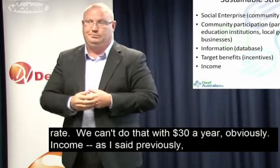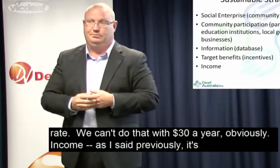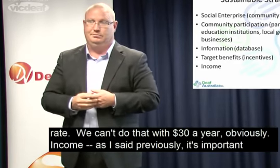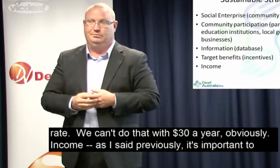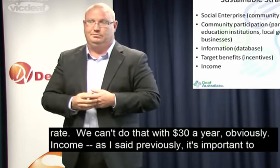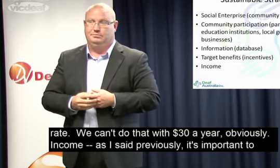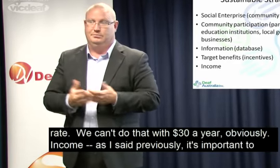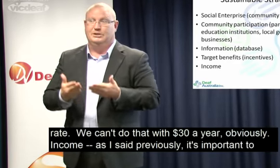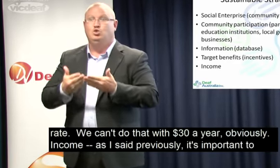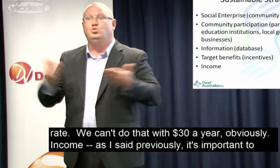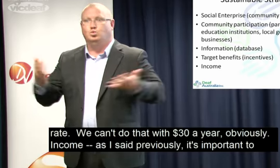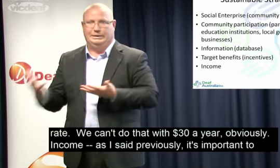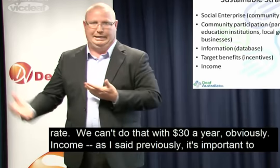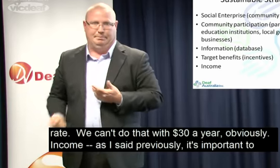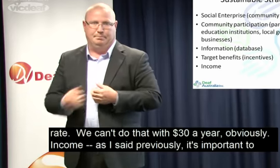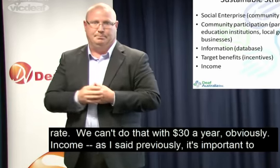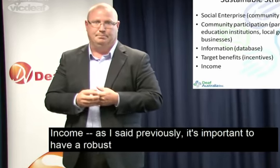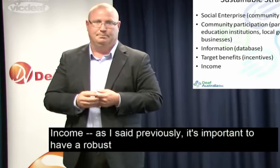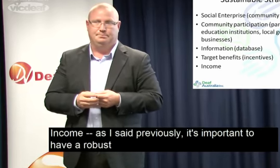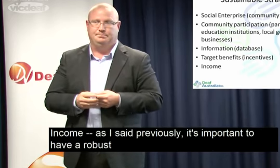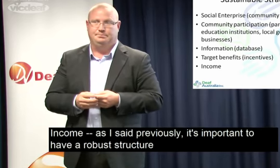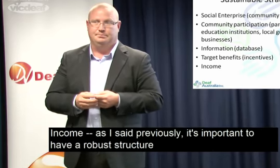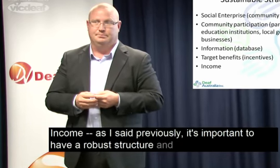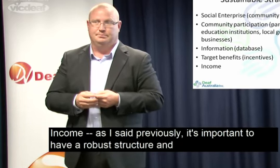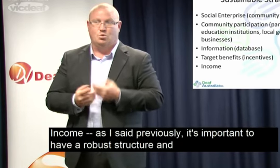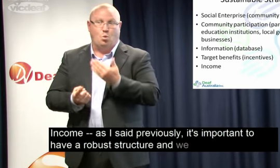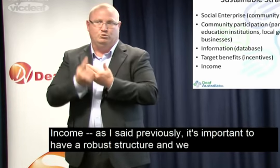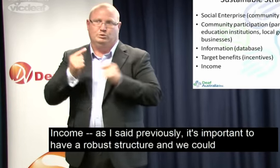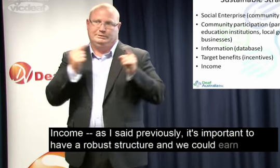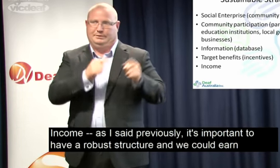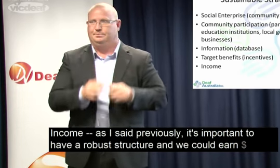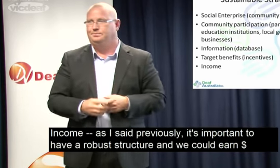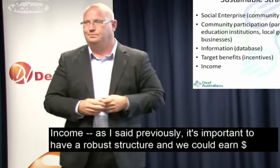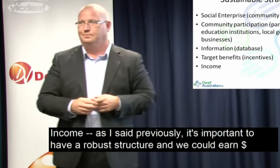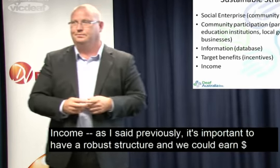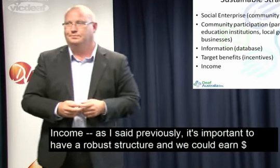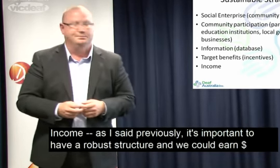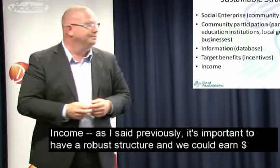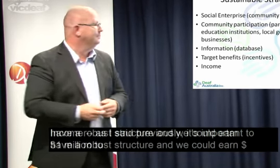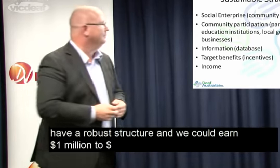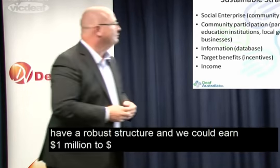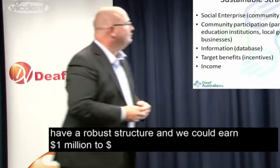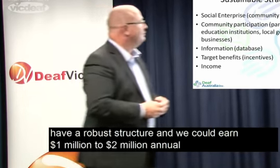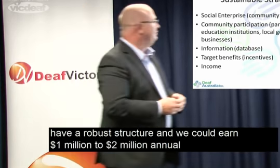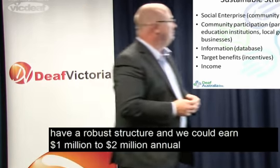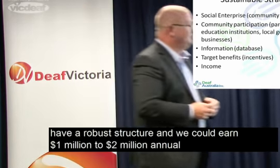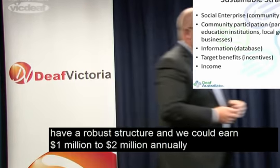million annually on an annual basis. So that's a huge income stream. So the potential and the opportunity is there.